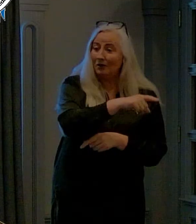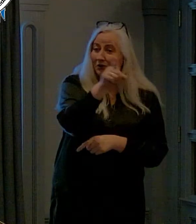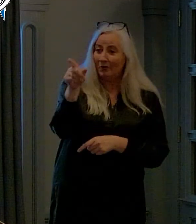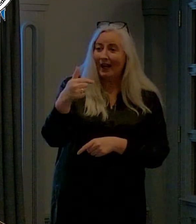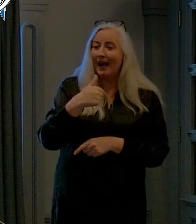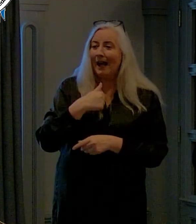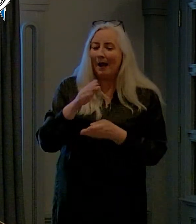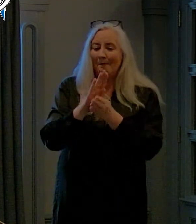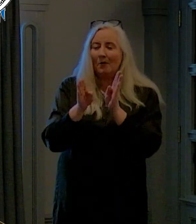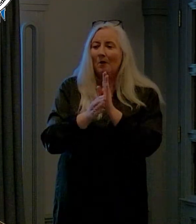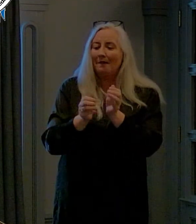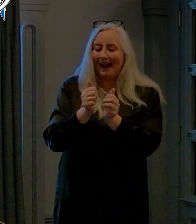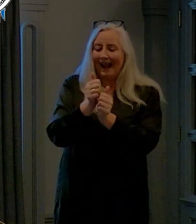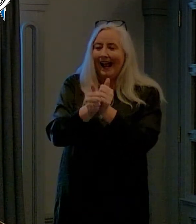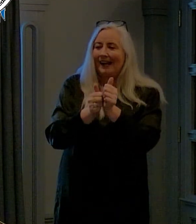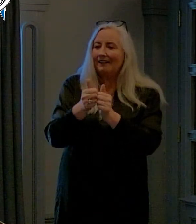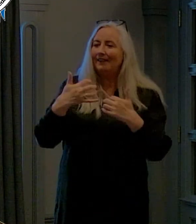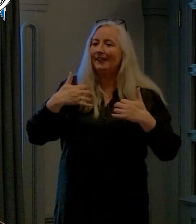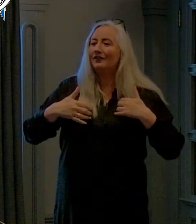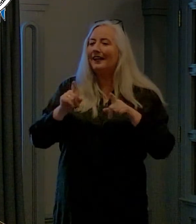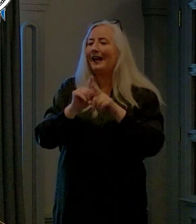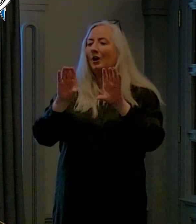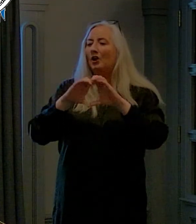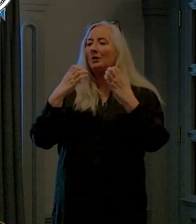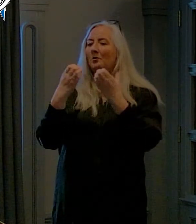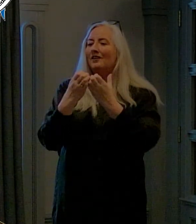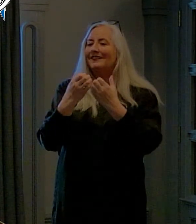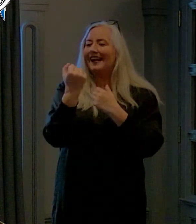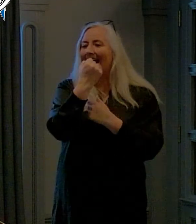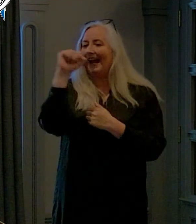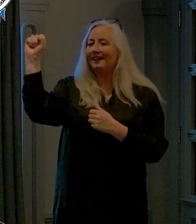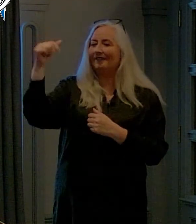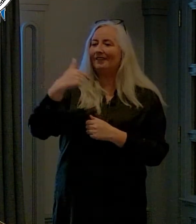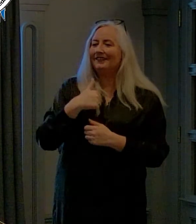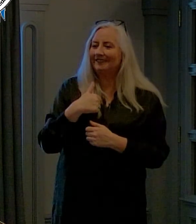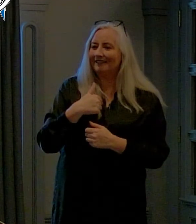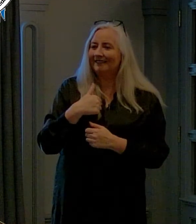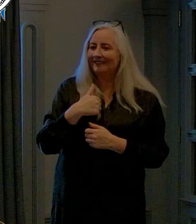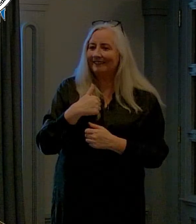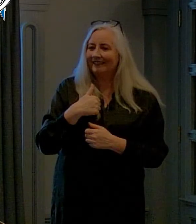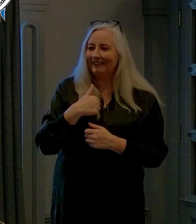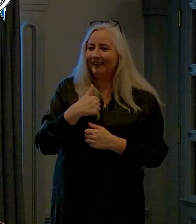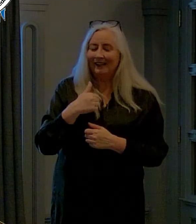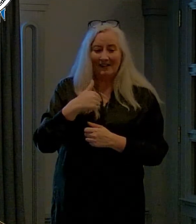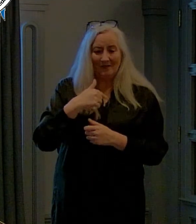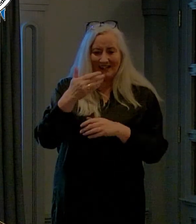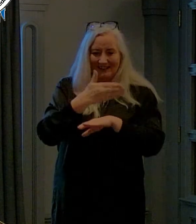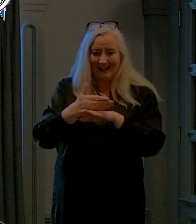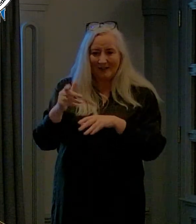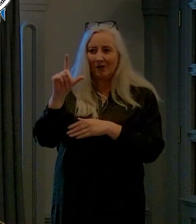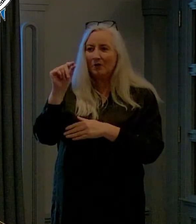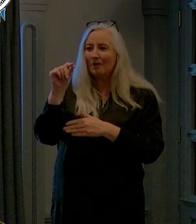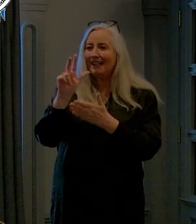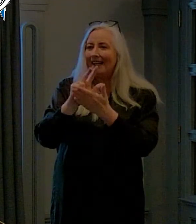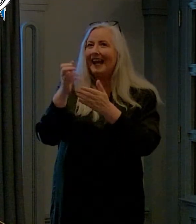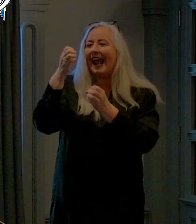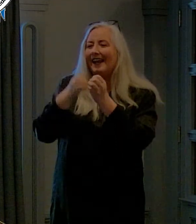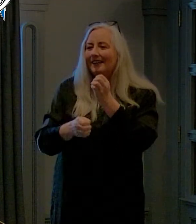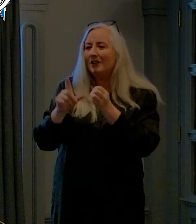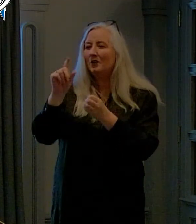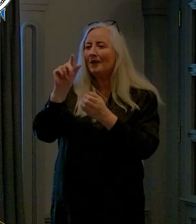became activated as a community activist. My journey probably started in about 2018, or the end of